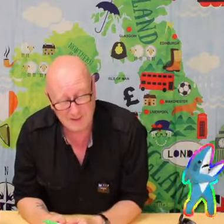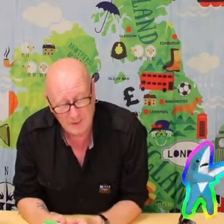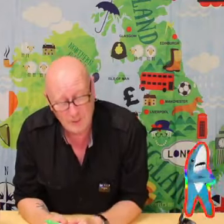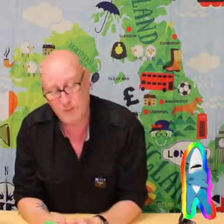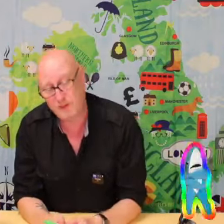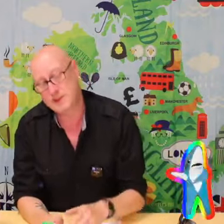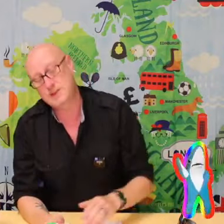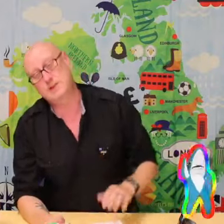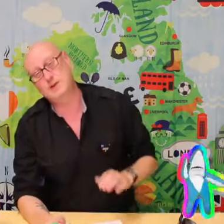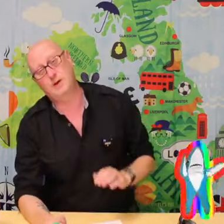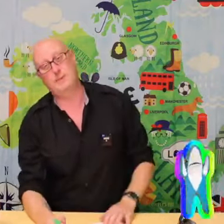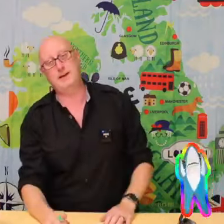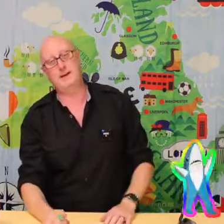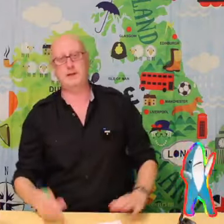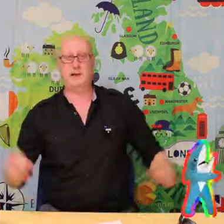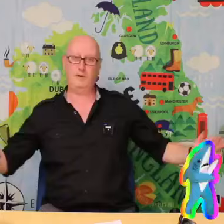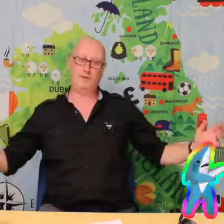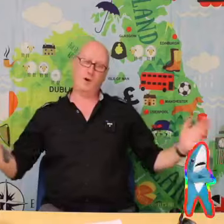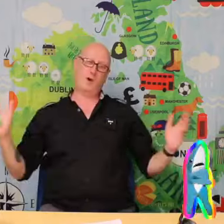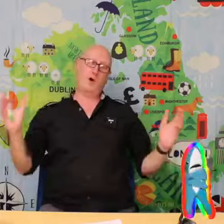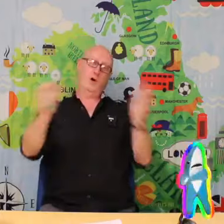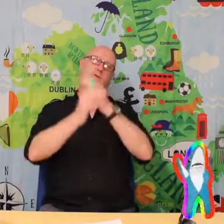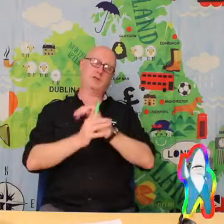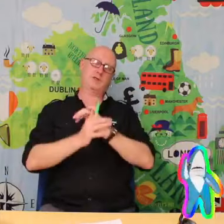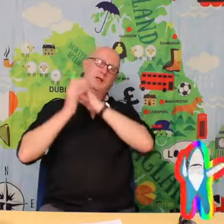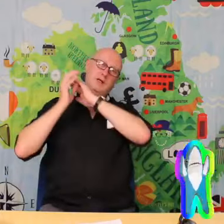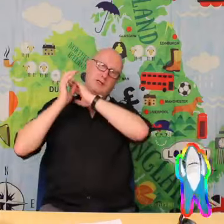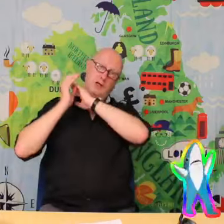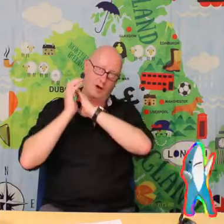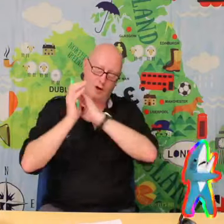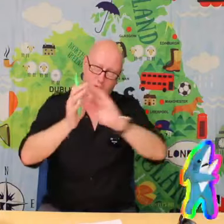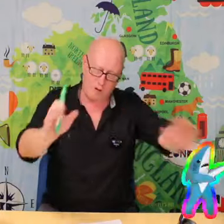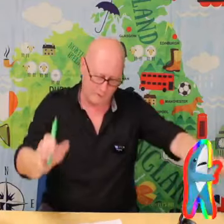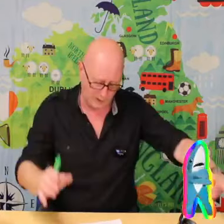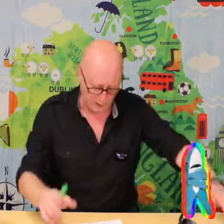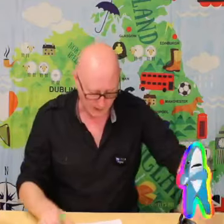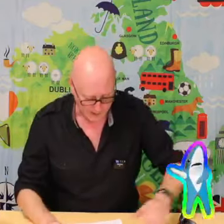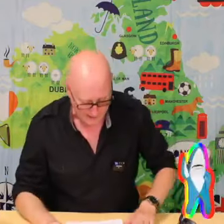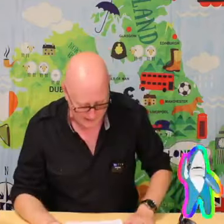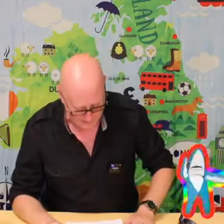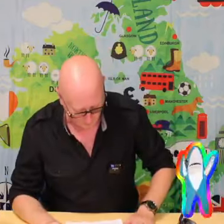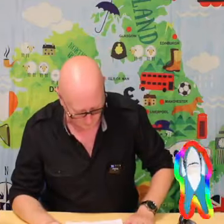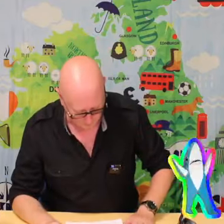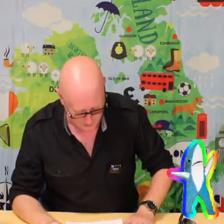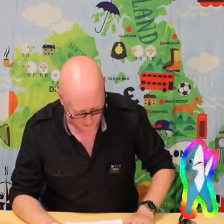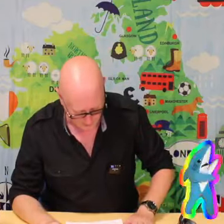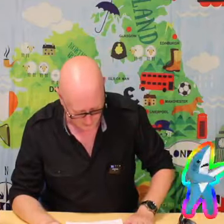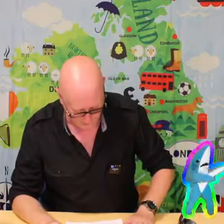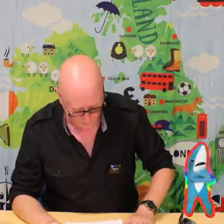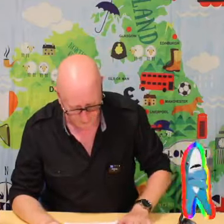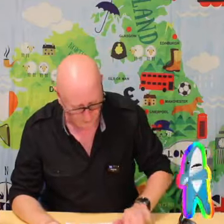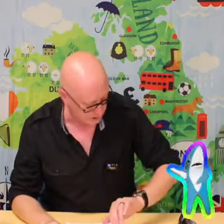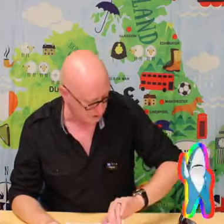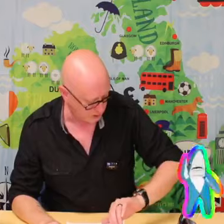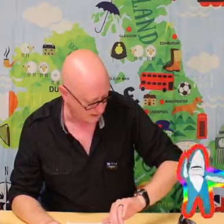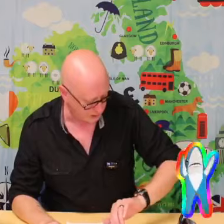absolutely fantastic. So a big thank you from all of us to all of you. What we're going to do now then, what I'm going to do actually,